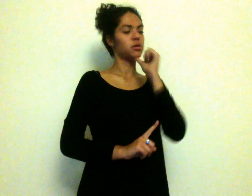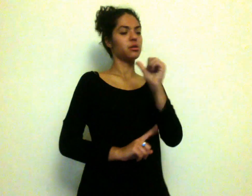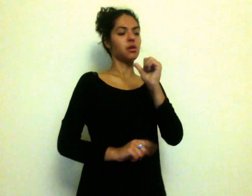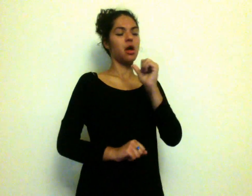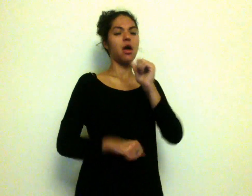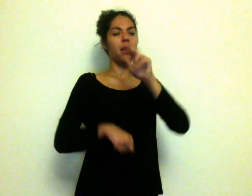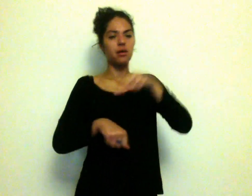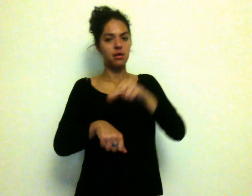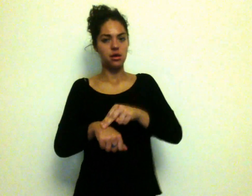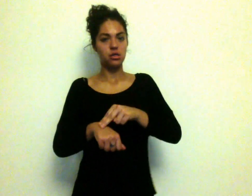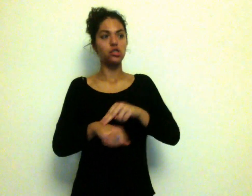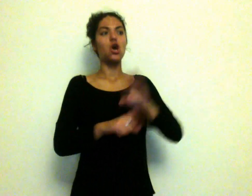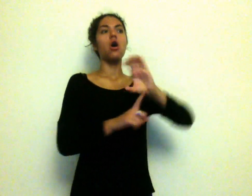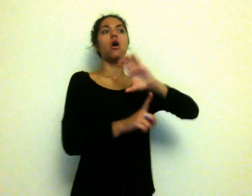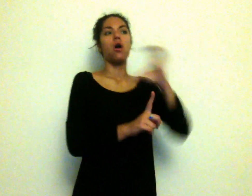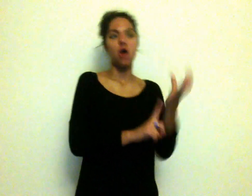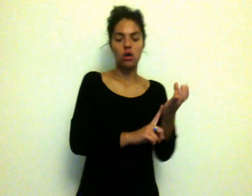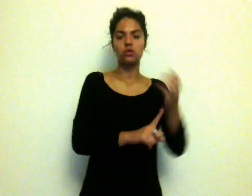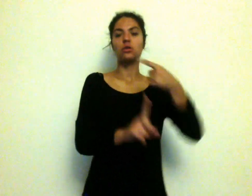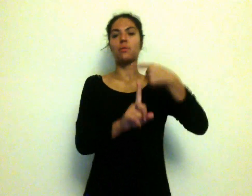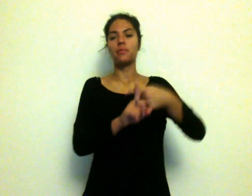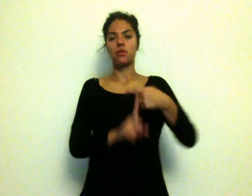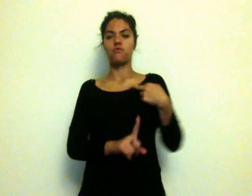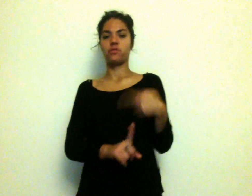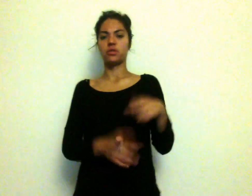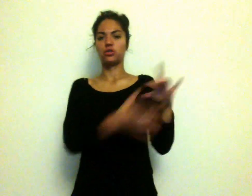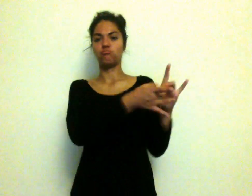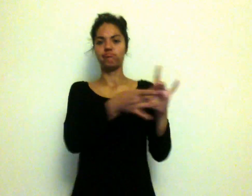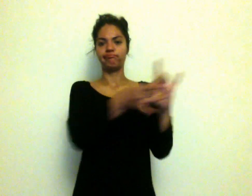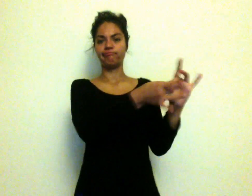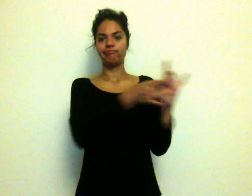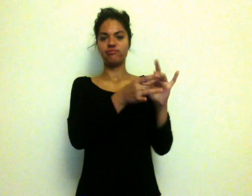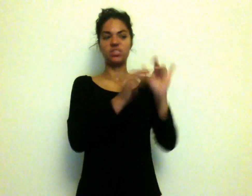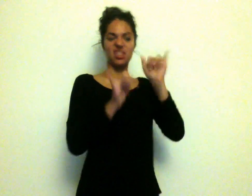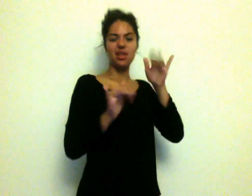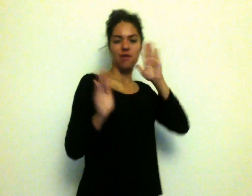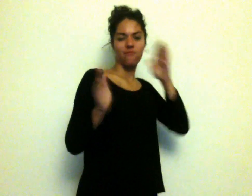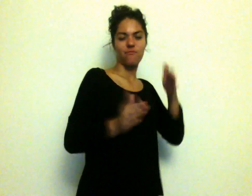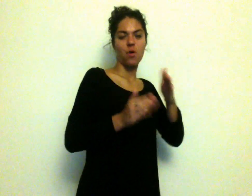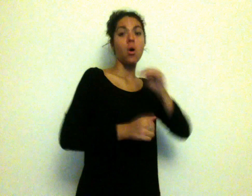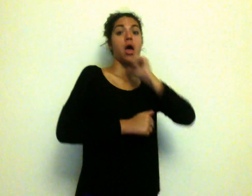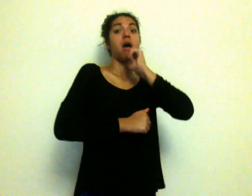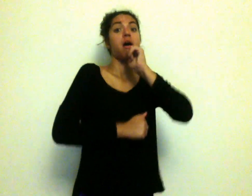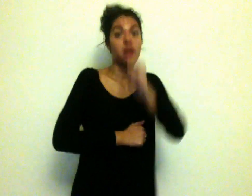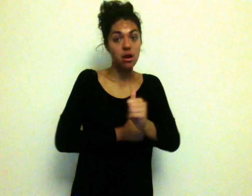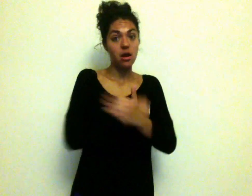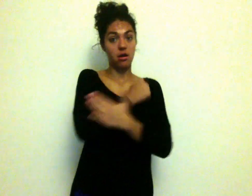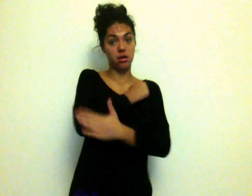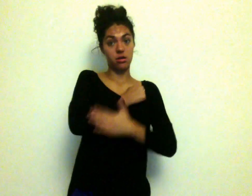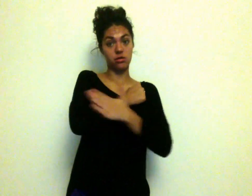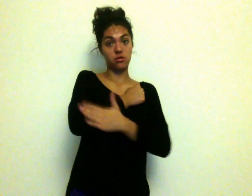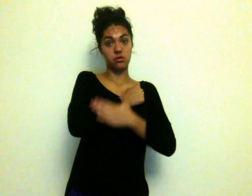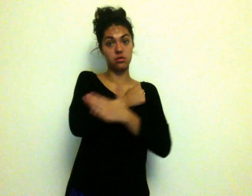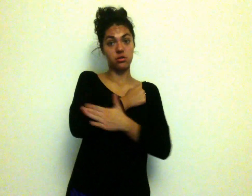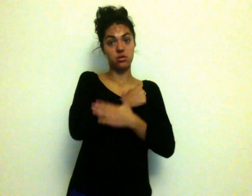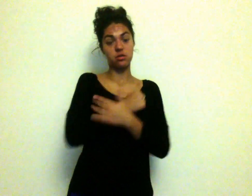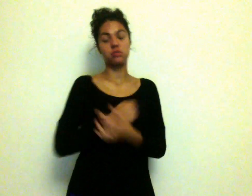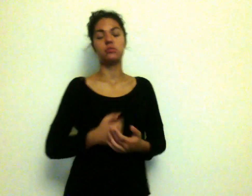We've got some professors of religion who say when you got the pluralism in America, you end up with a kind of a stew, a potato and a carrot